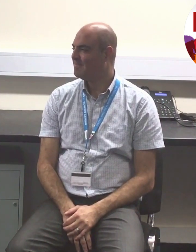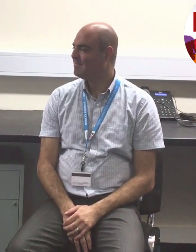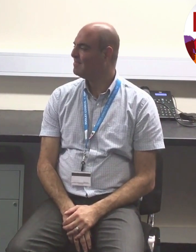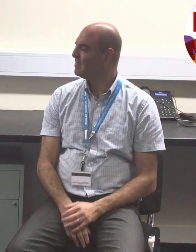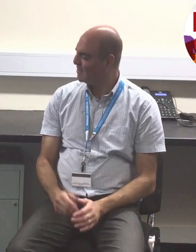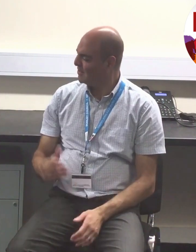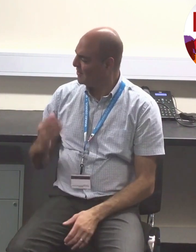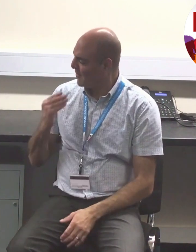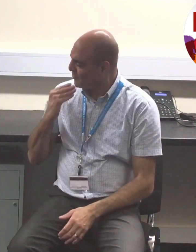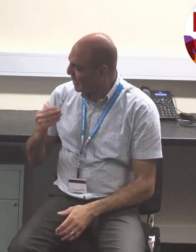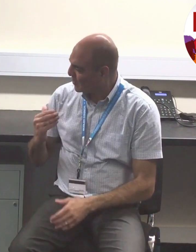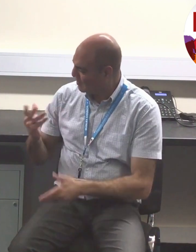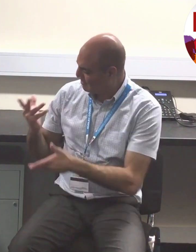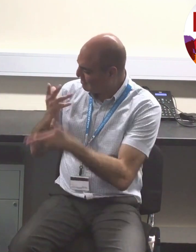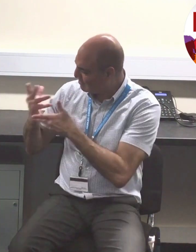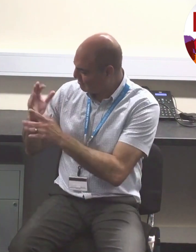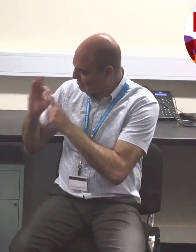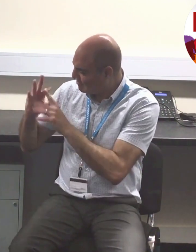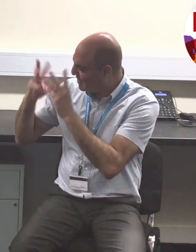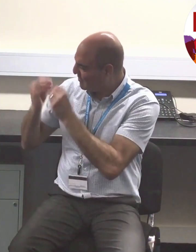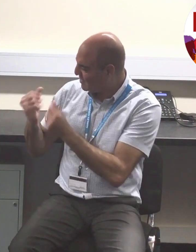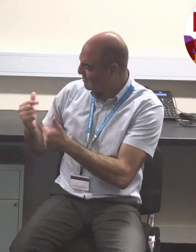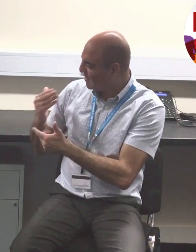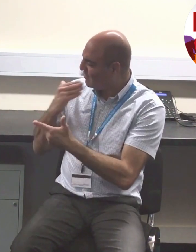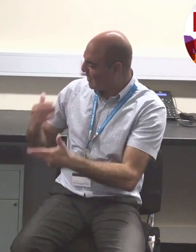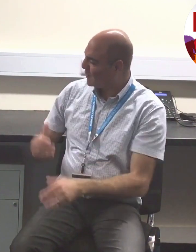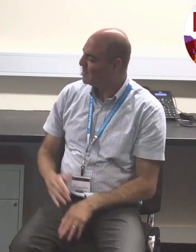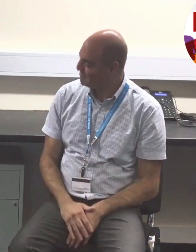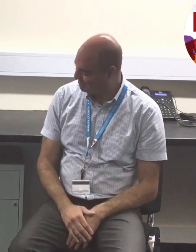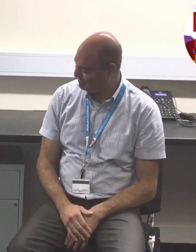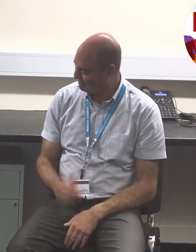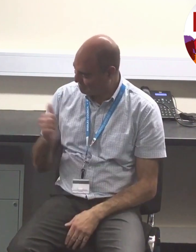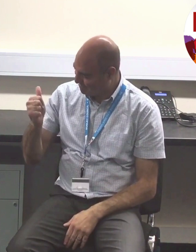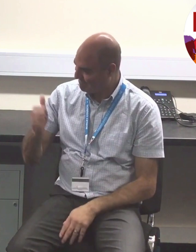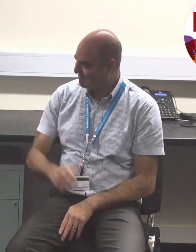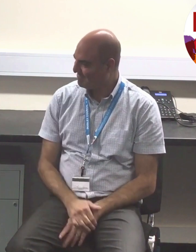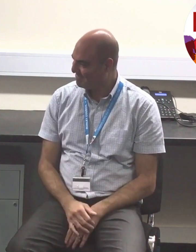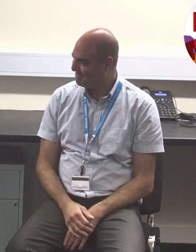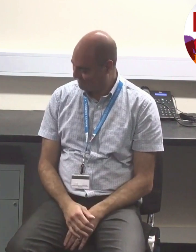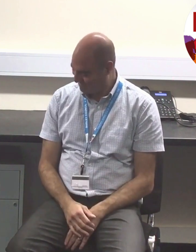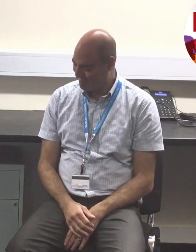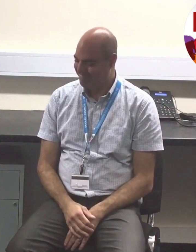Thank you ever so much. Thank you. Enjoy the rest of your day. Thanks so much.